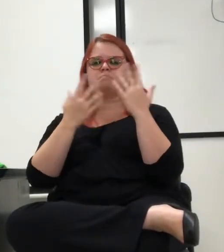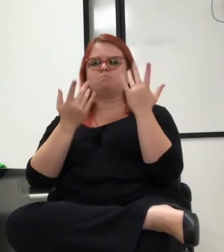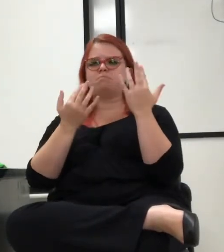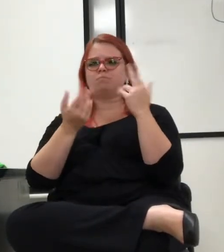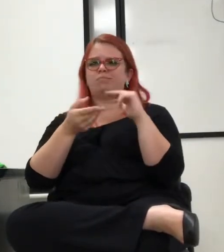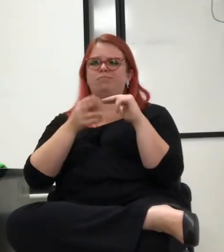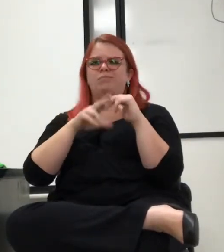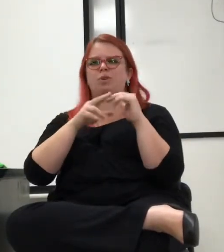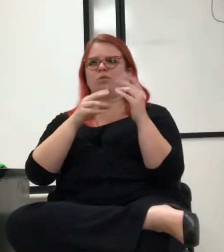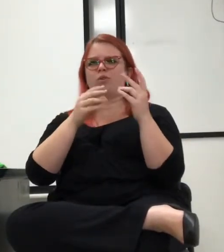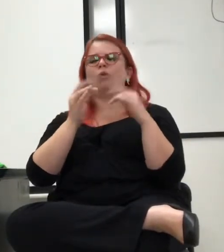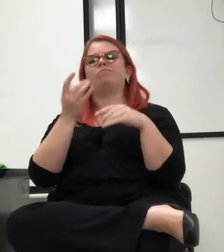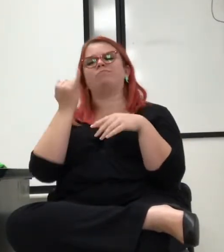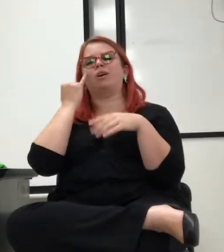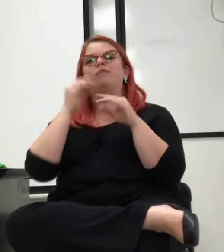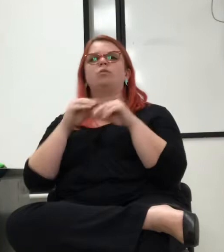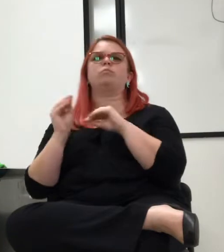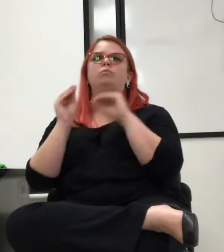I don't know, Denver or something?